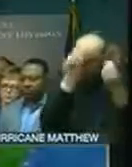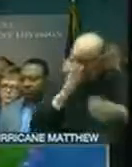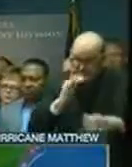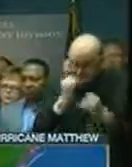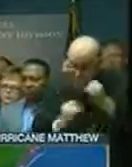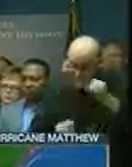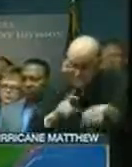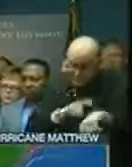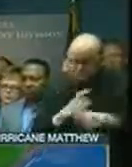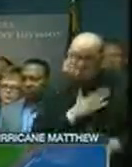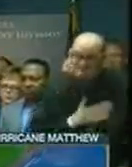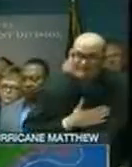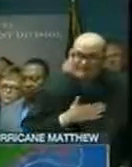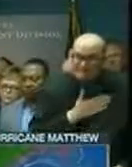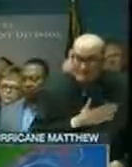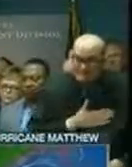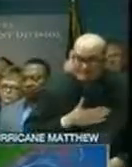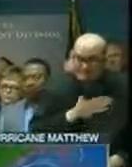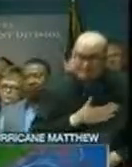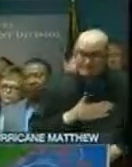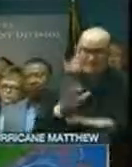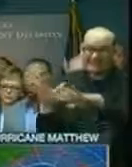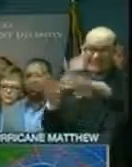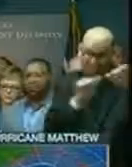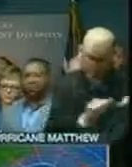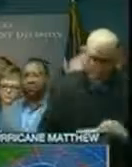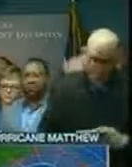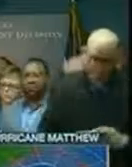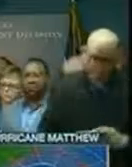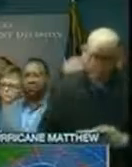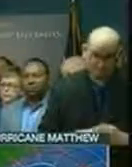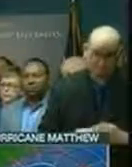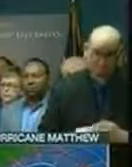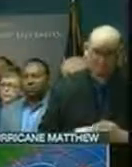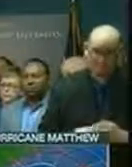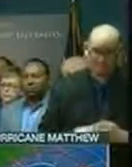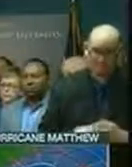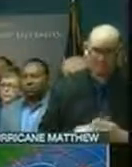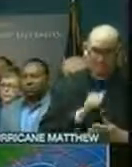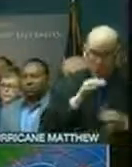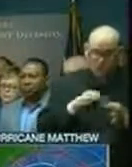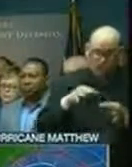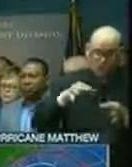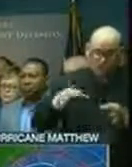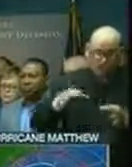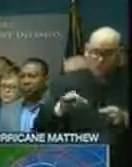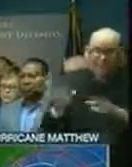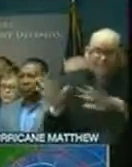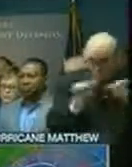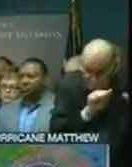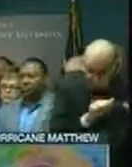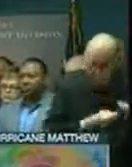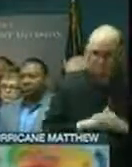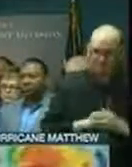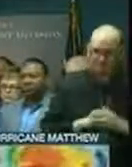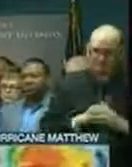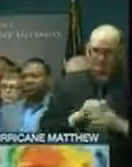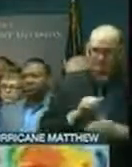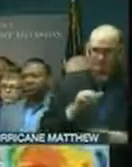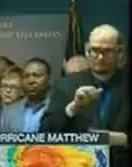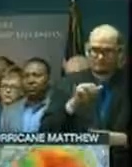really take this very seriously. I want to tell you some updates on what we've got going on. As of 9:20, Director Smith and his team